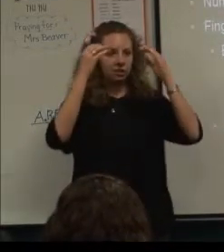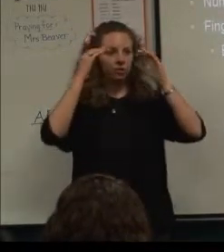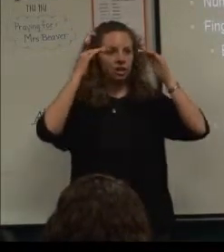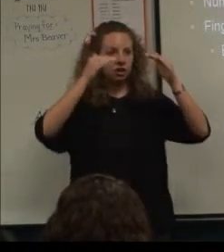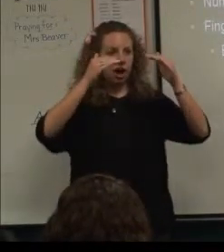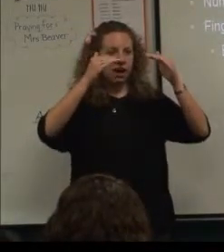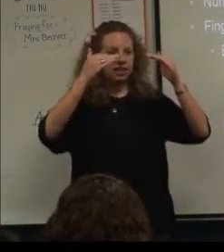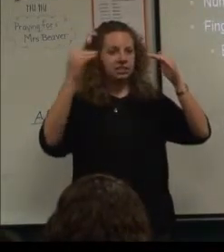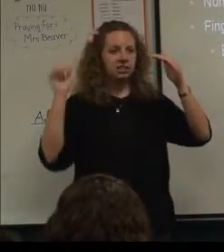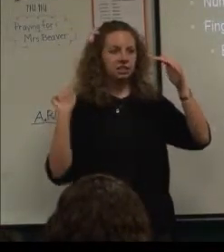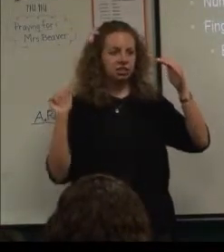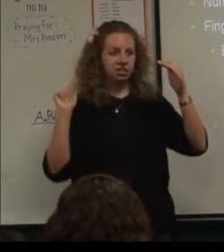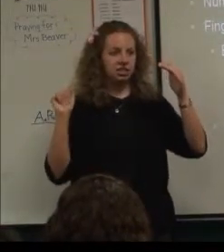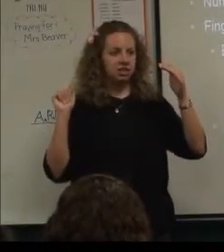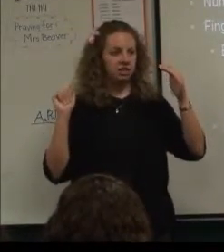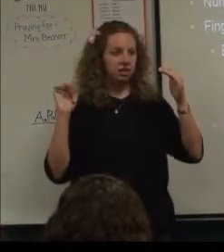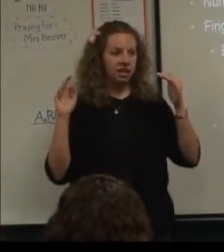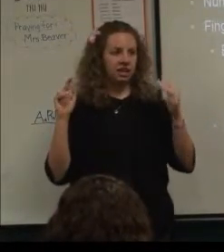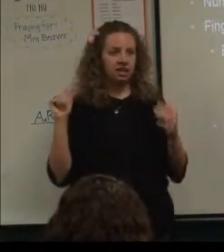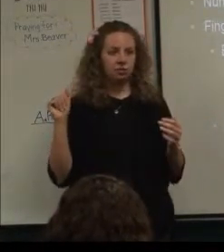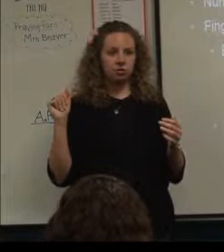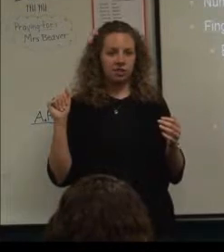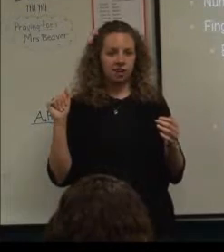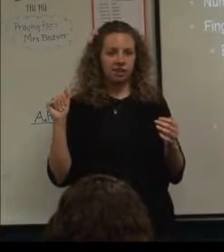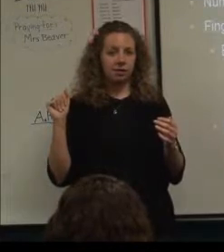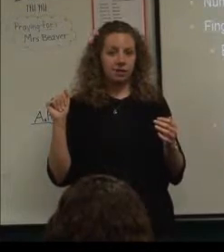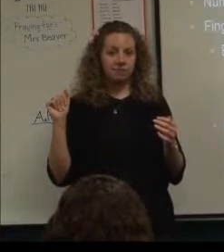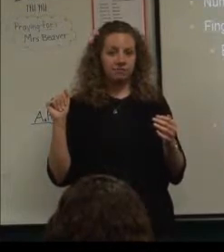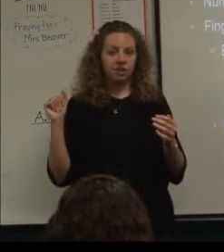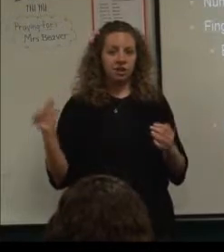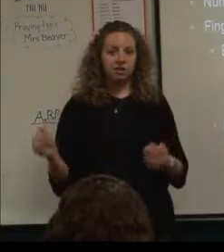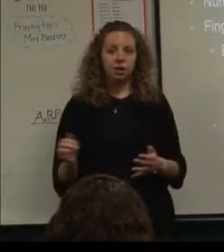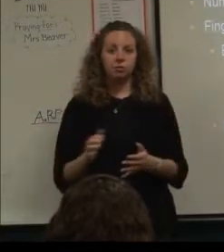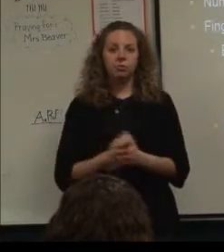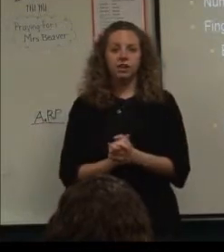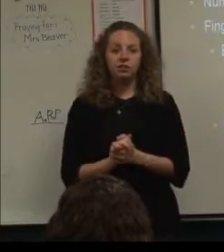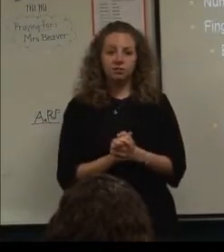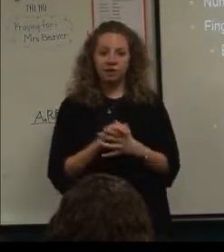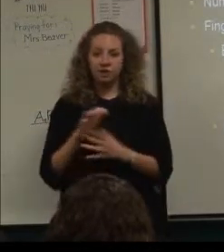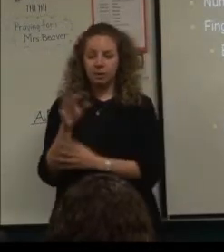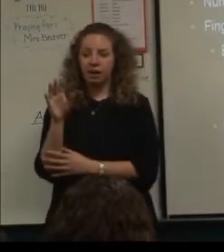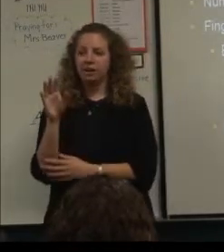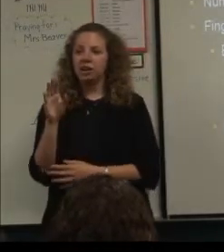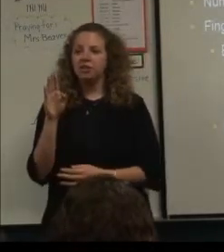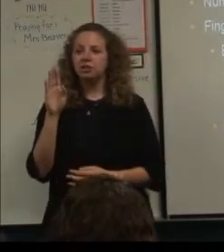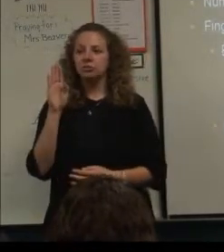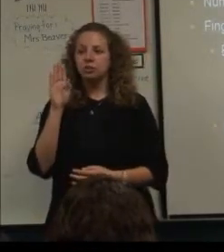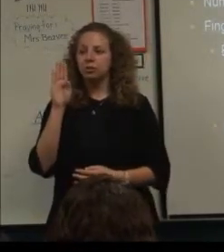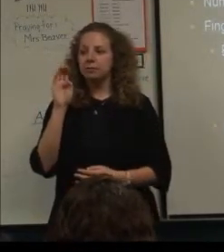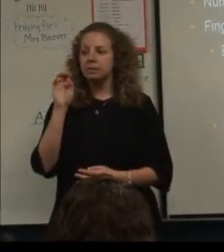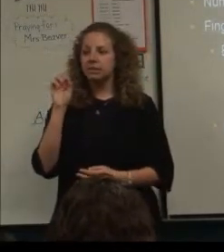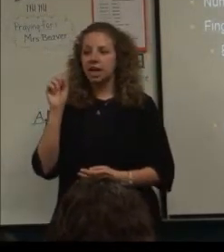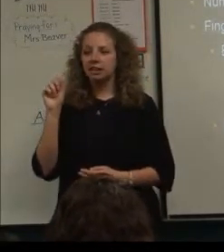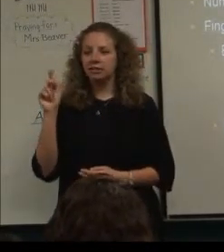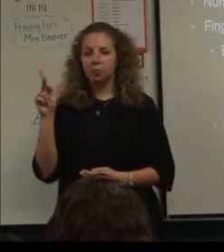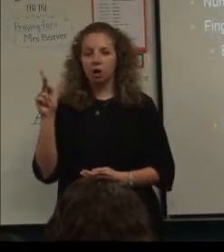can look at your eyes and just see your hand out of the corner of their eye that way. So whenever you finger spell, then you do want to be slightly